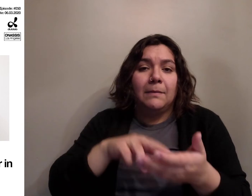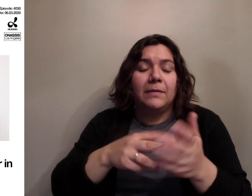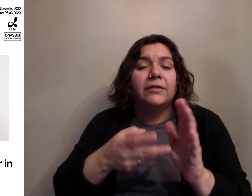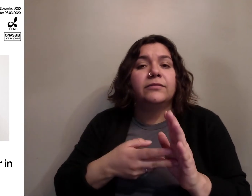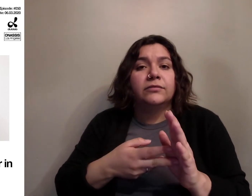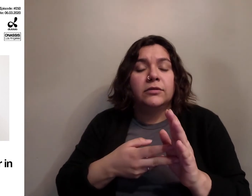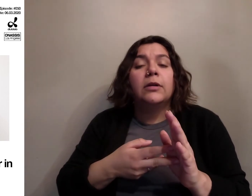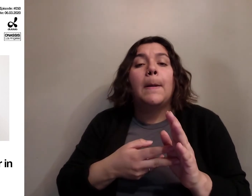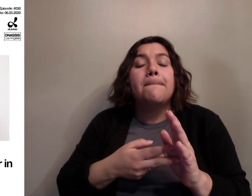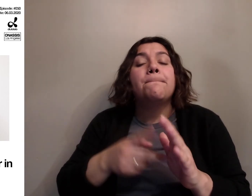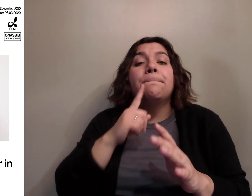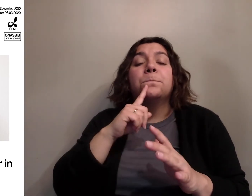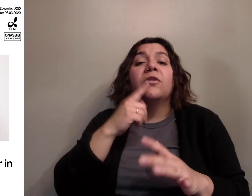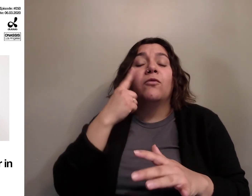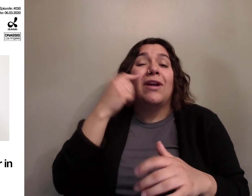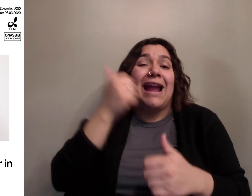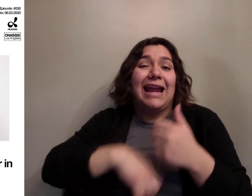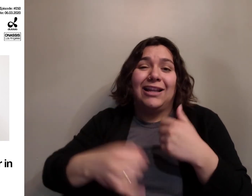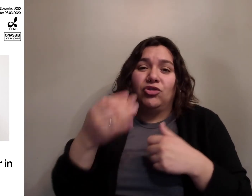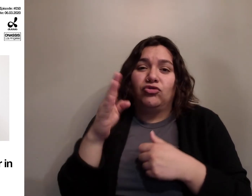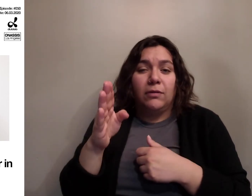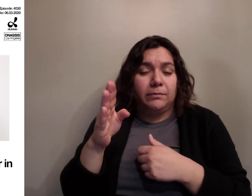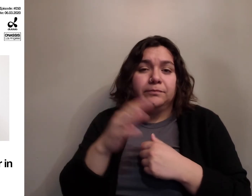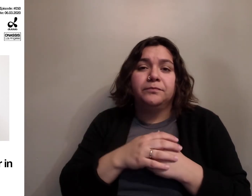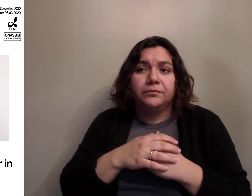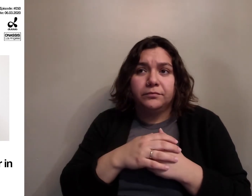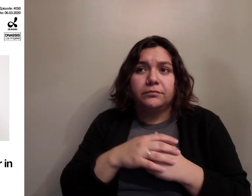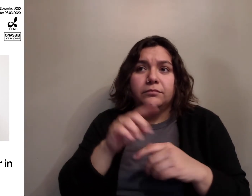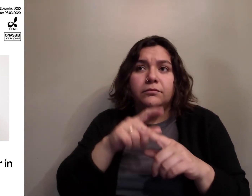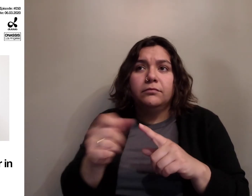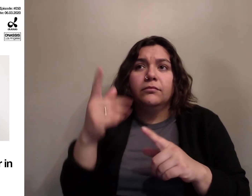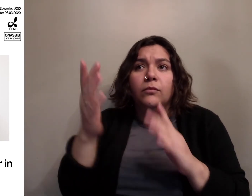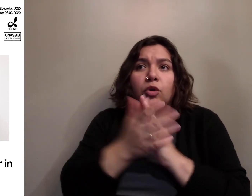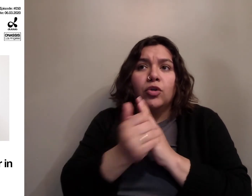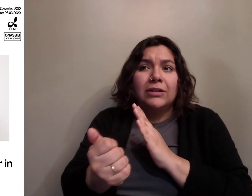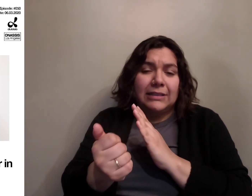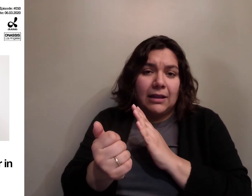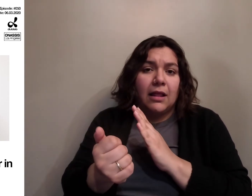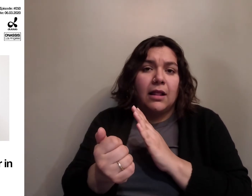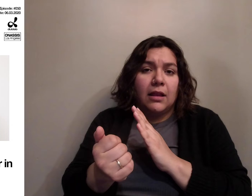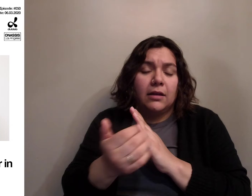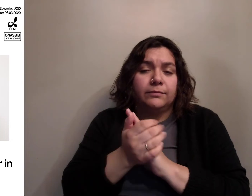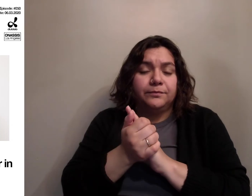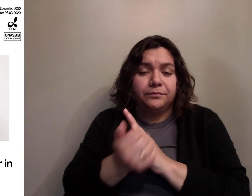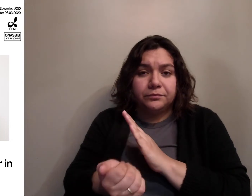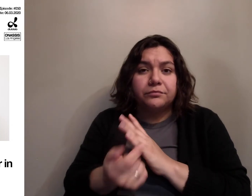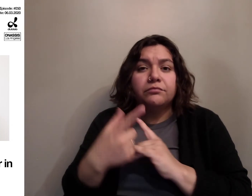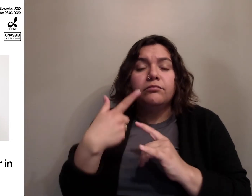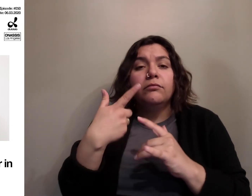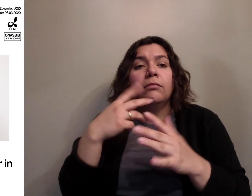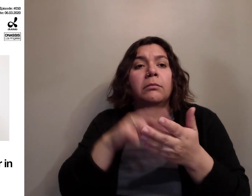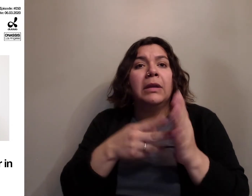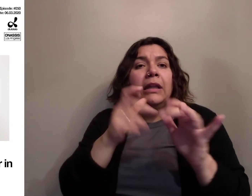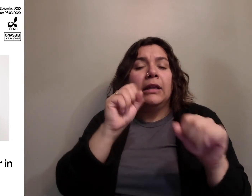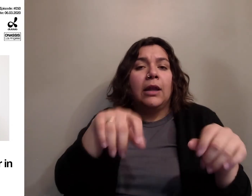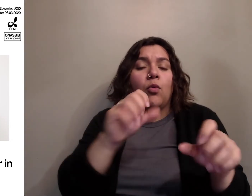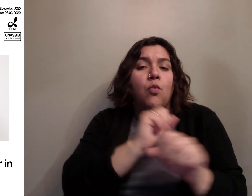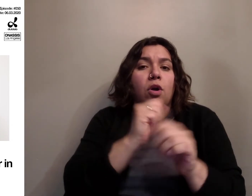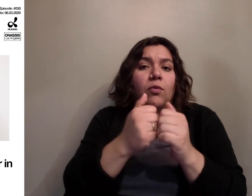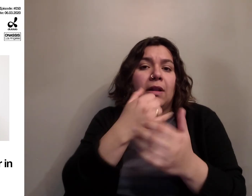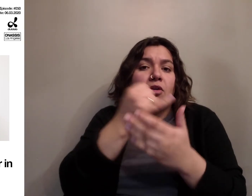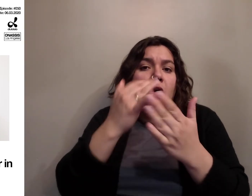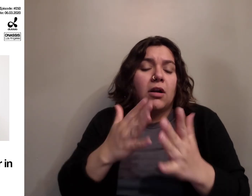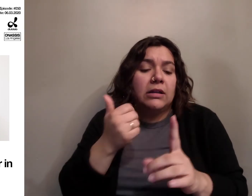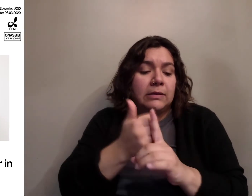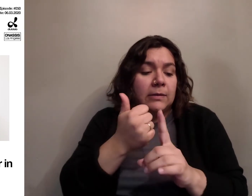strategic way of engaging, you know, human life and any job, really. That the skill sets you learn from creating